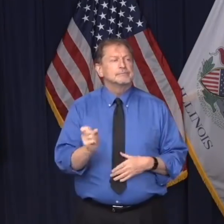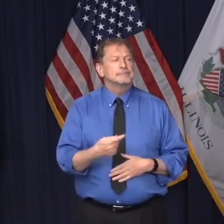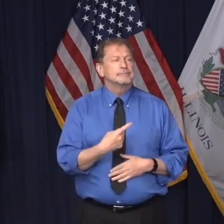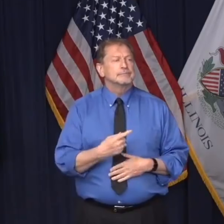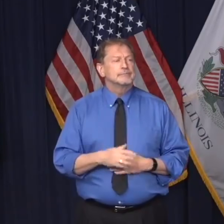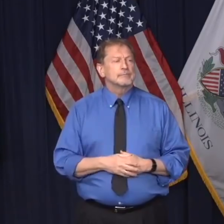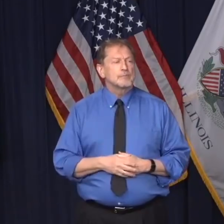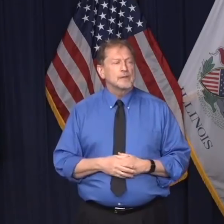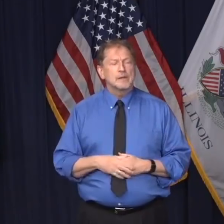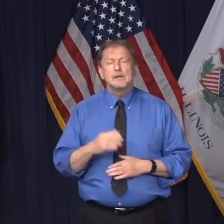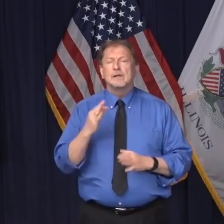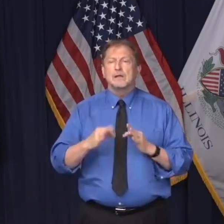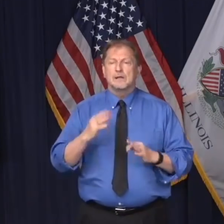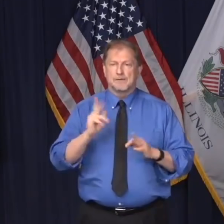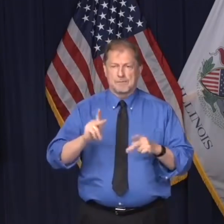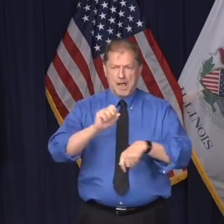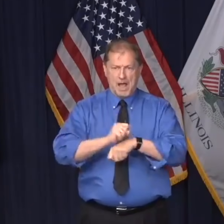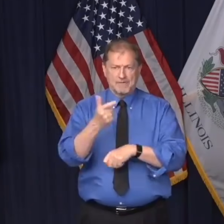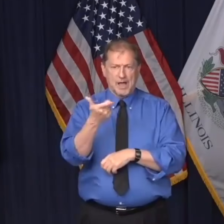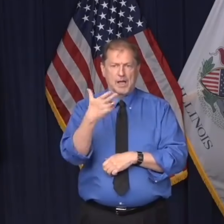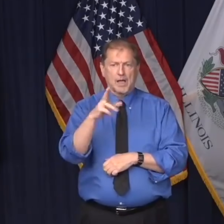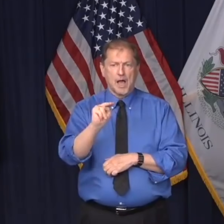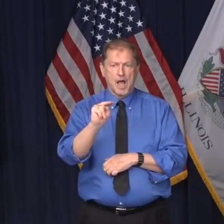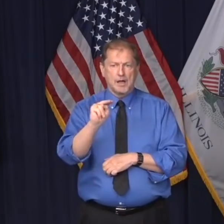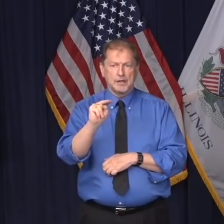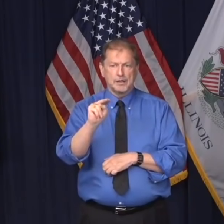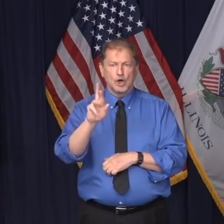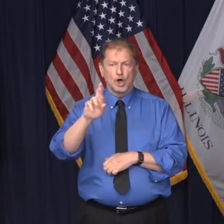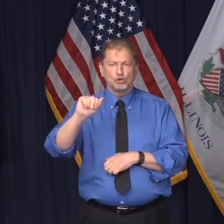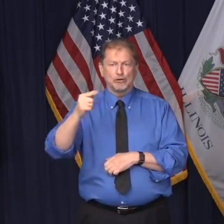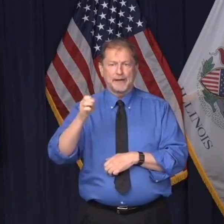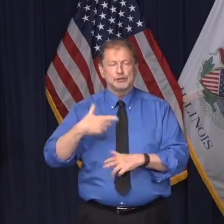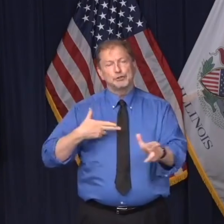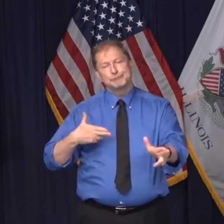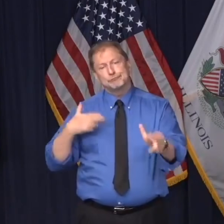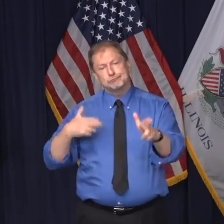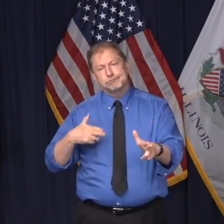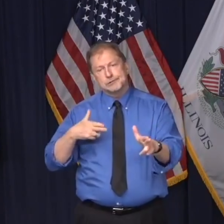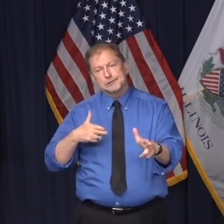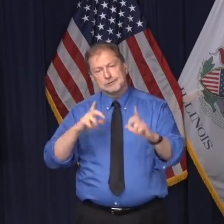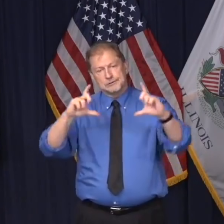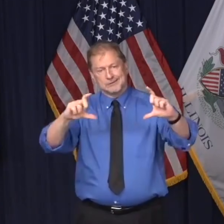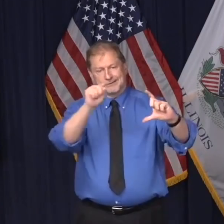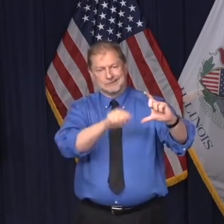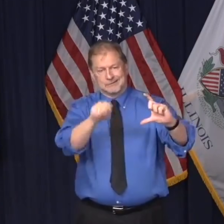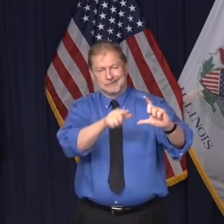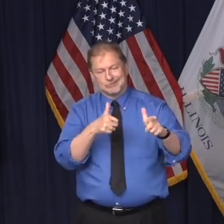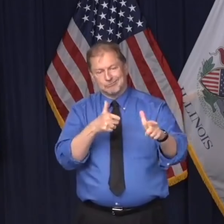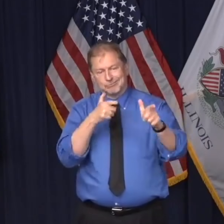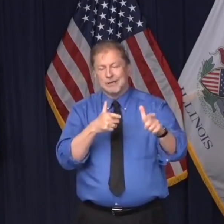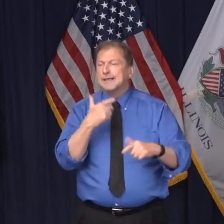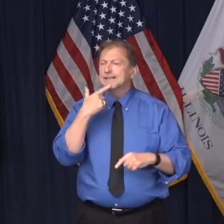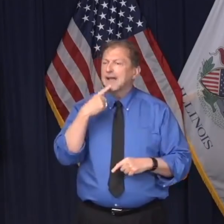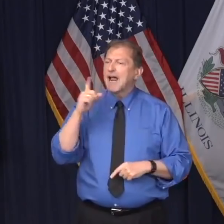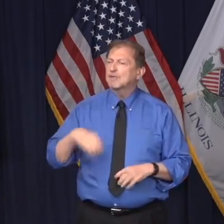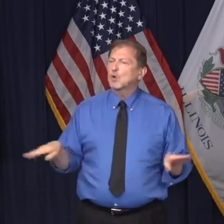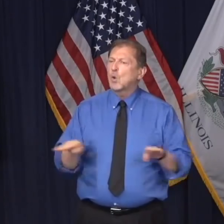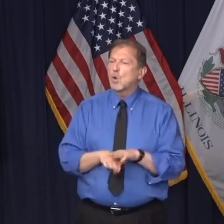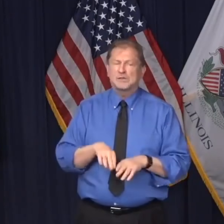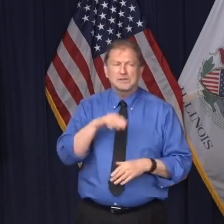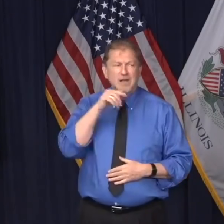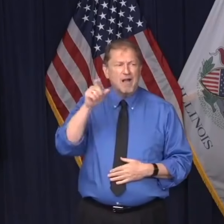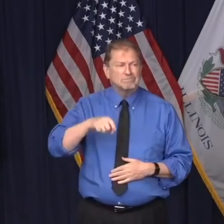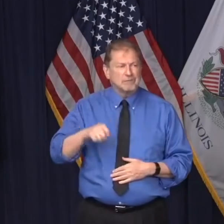firearm range that doesn't have a retail component, says they were told they can't operate under the order. If they aren't allowed to operate, they say they'll look